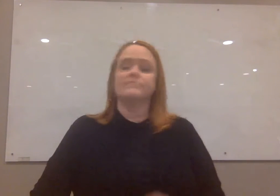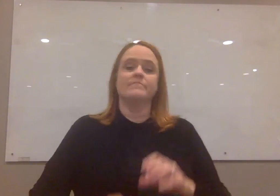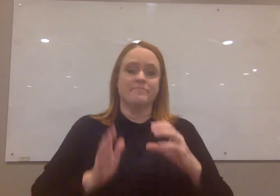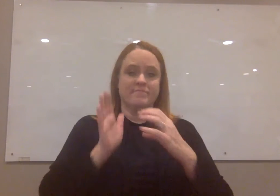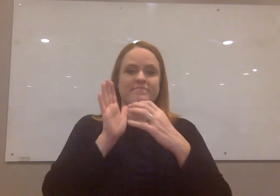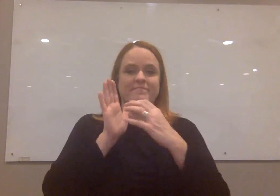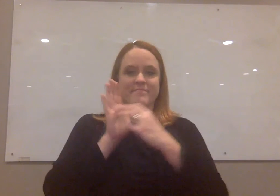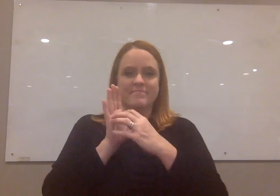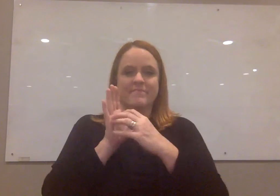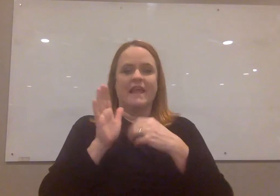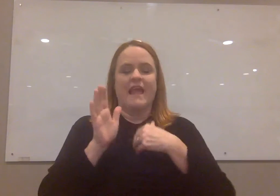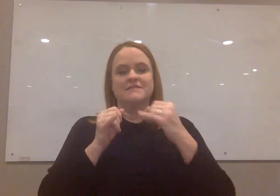in